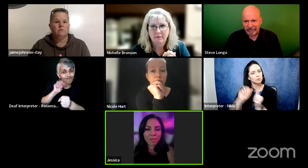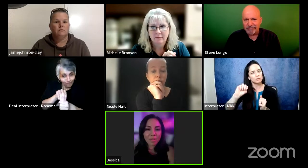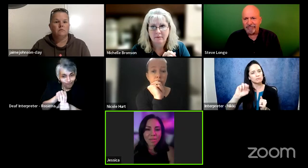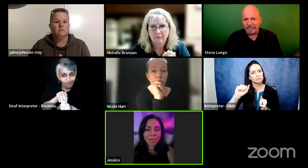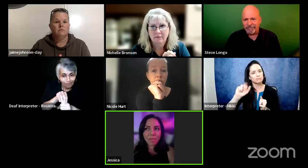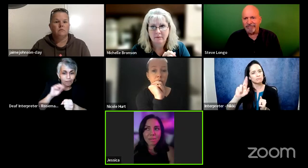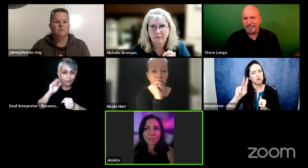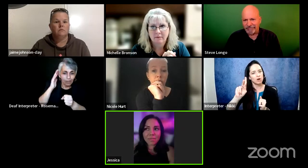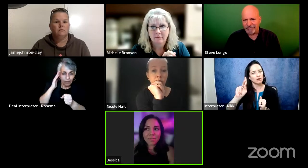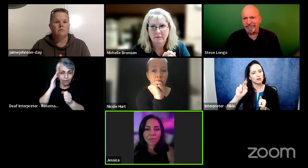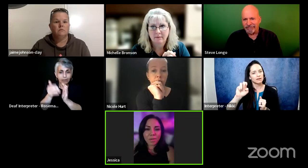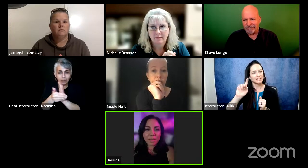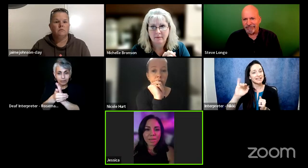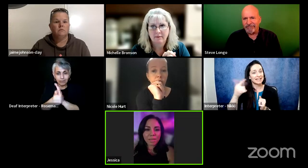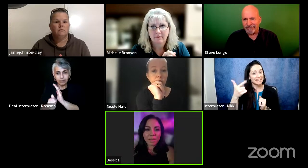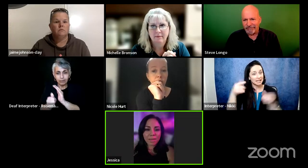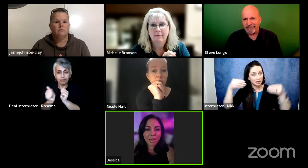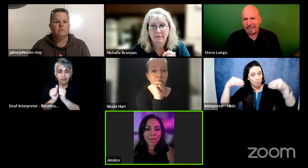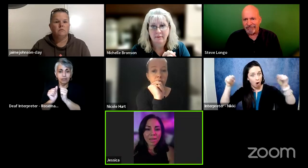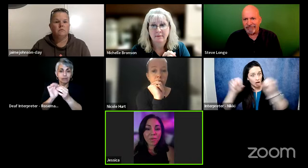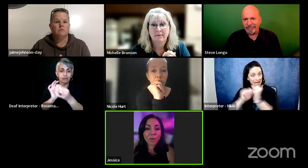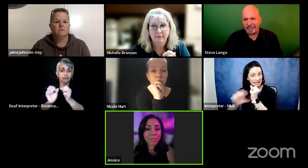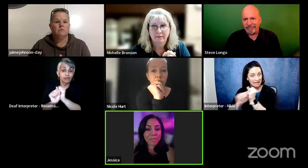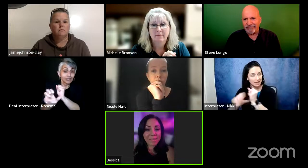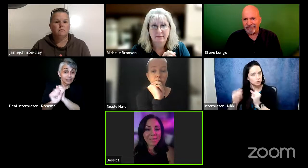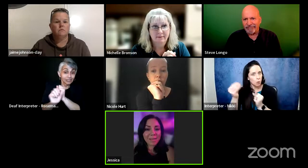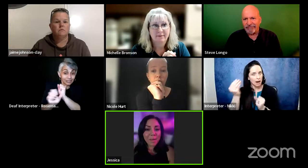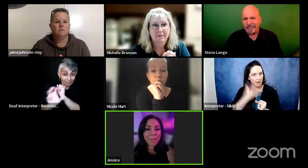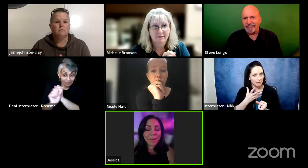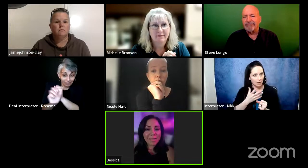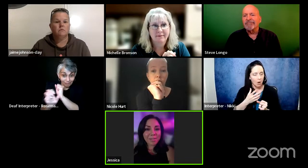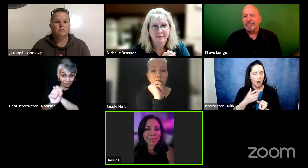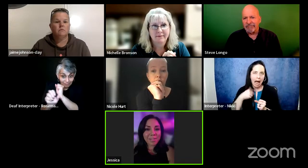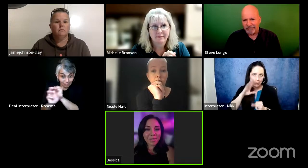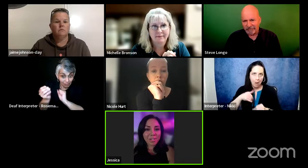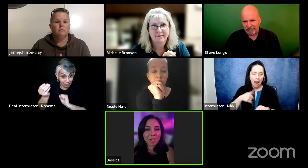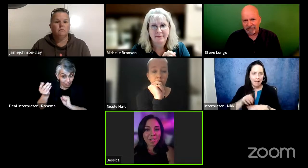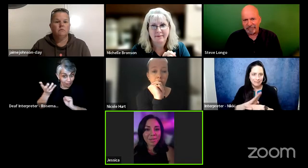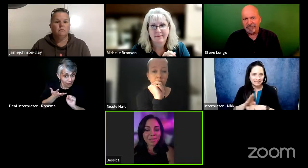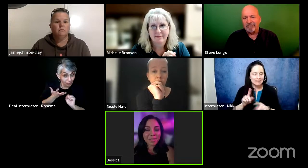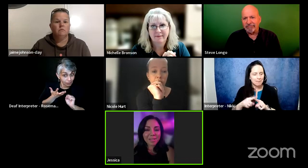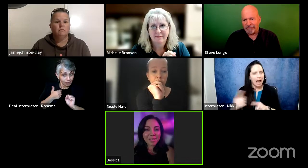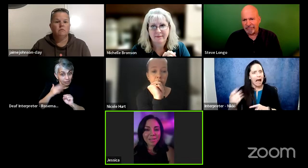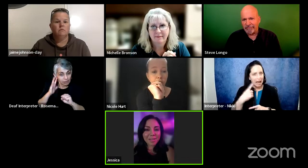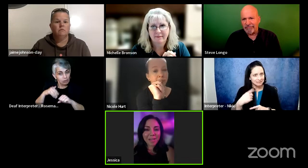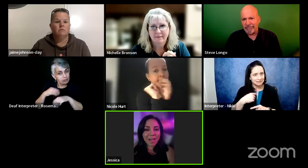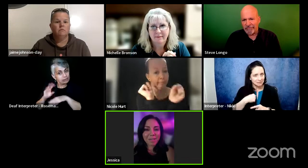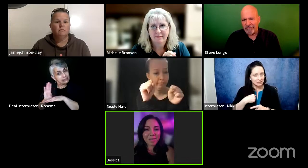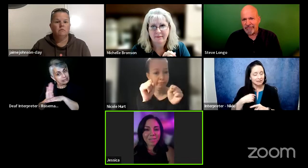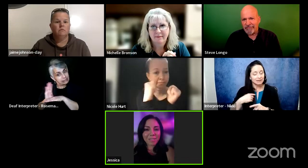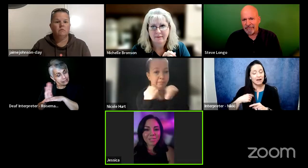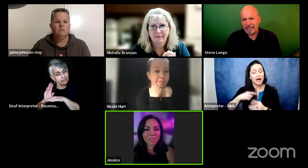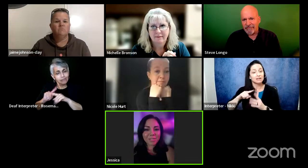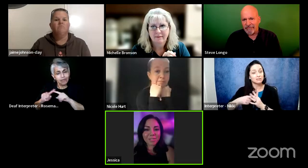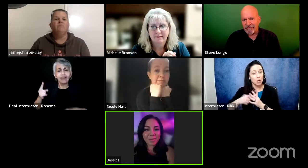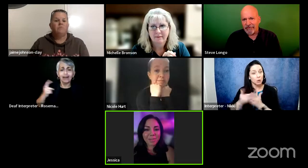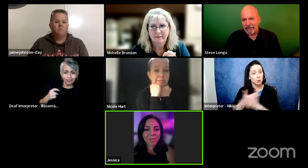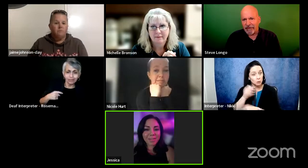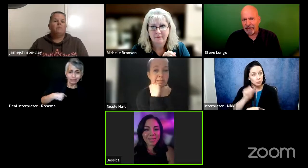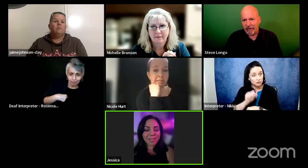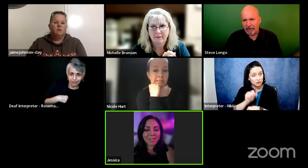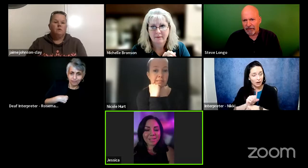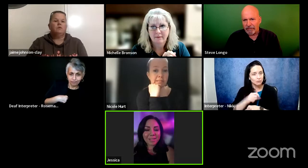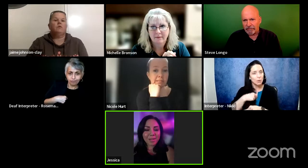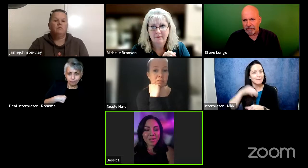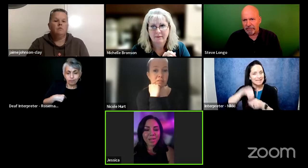you. So ask me. And I know I'm busy, but I started a new job. So I'm in Fresno 2 days a